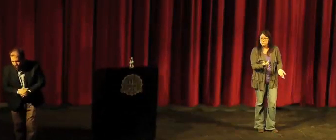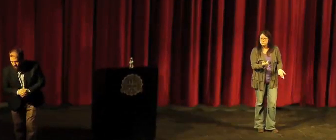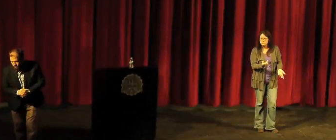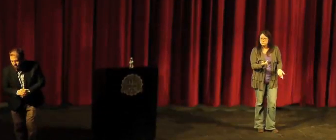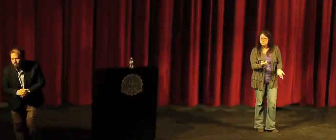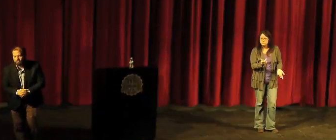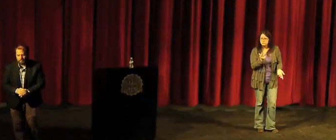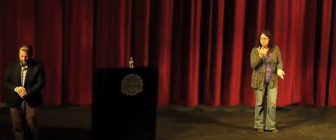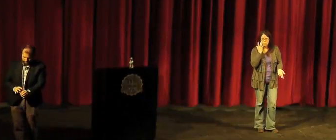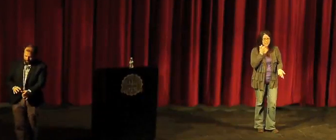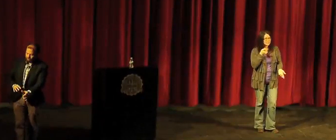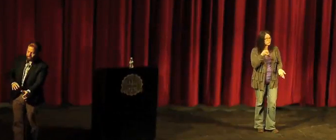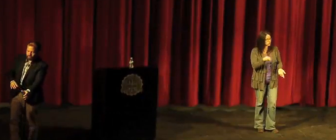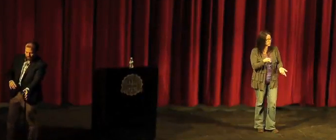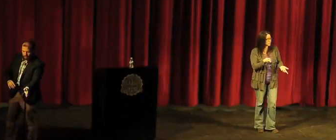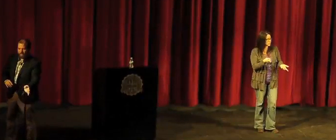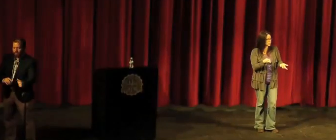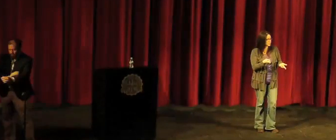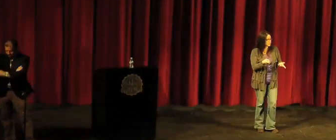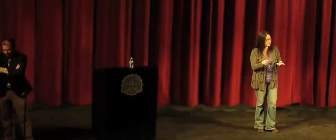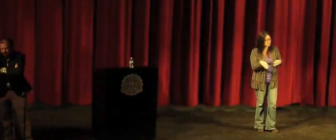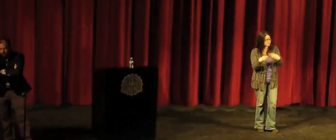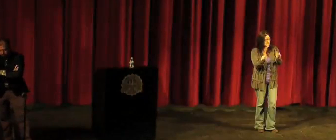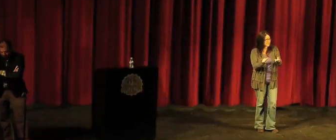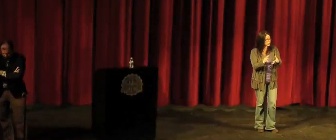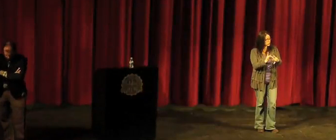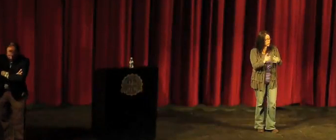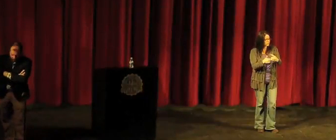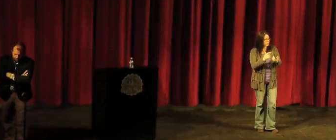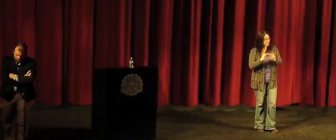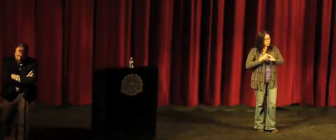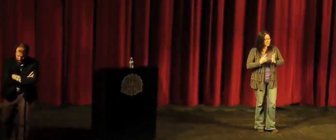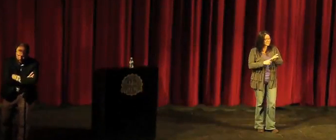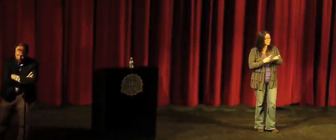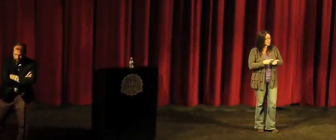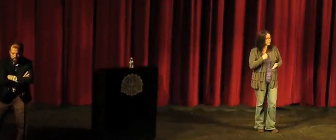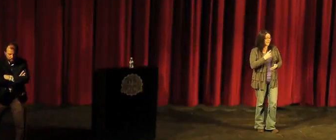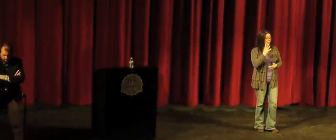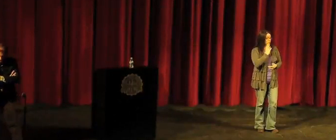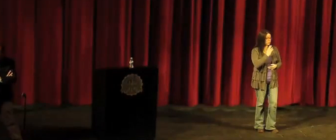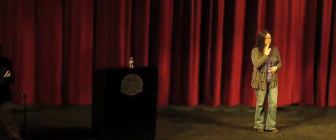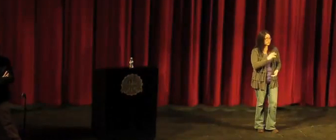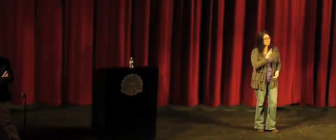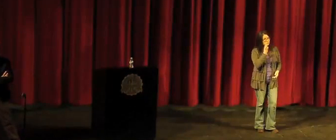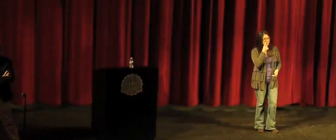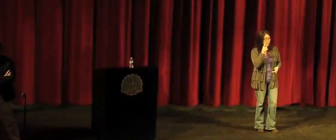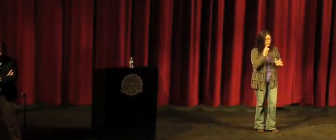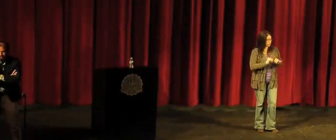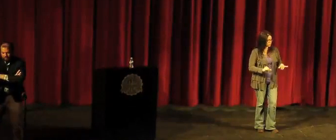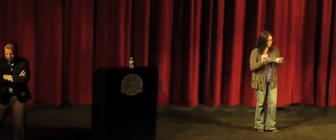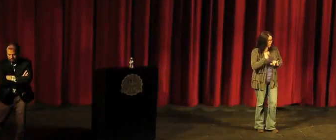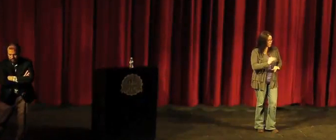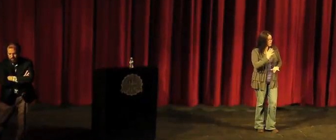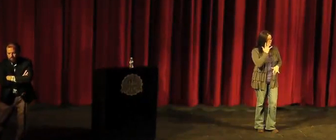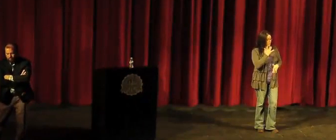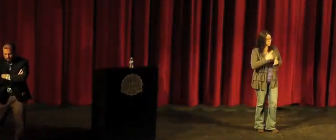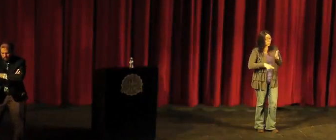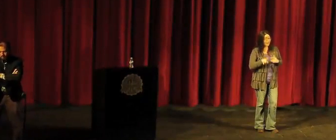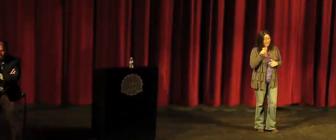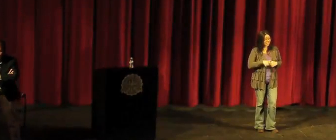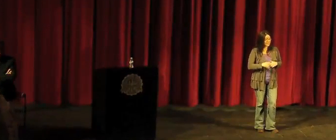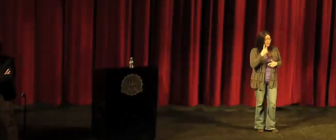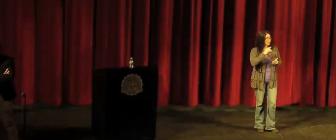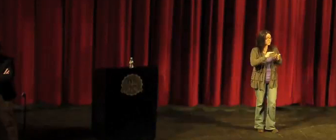for her. She is being storied yep. by the community. Yep. And there are times when I go through dead ritual. Yep. Because what I need is